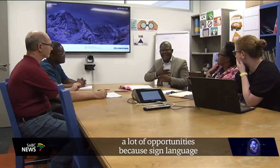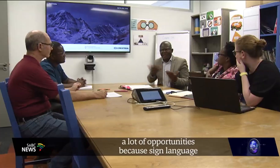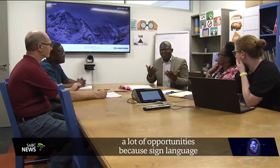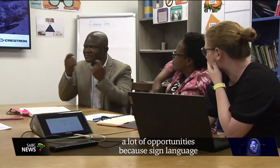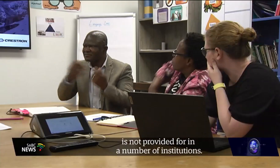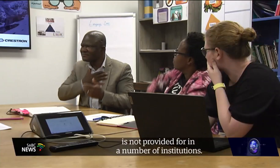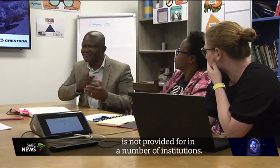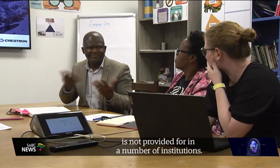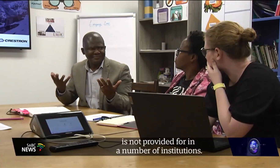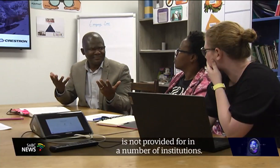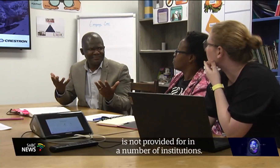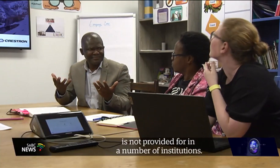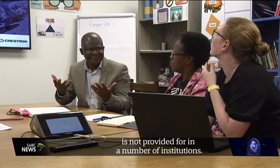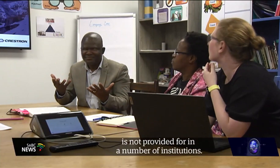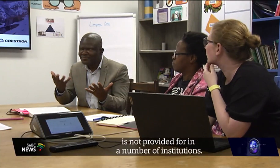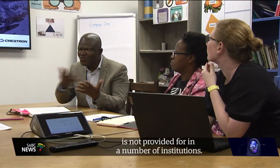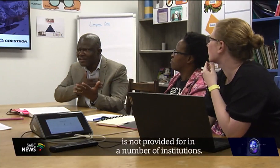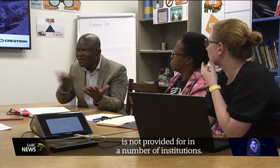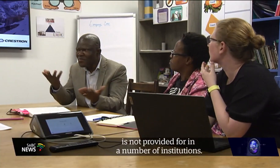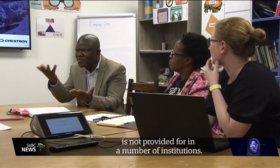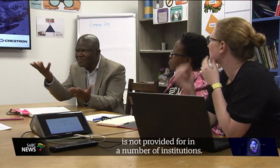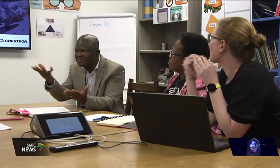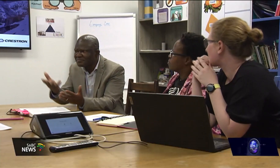ka tshebeletso ya puo ya matsoho.